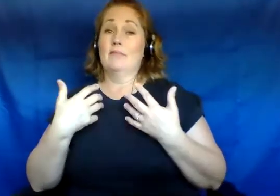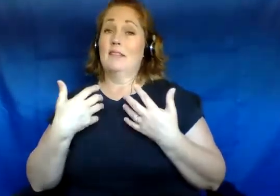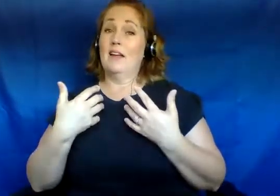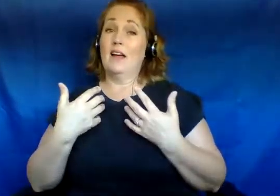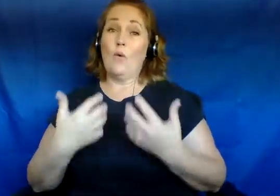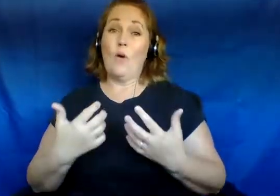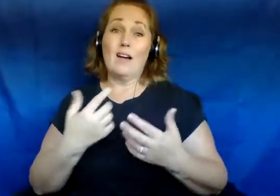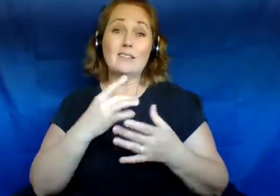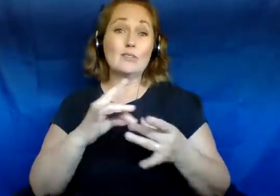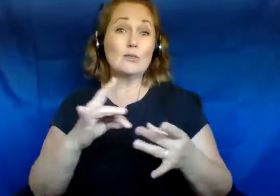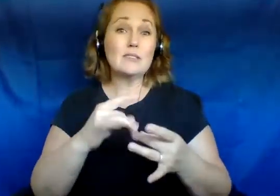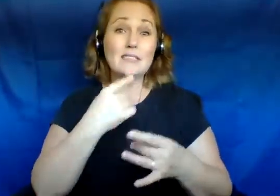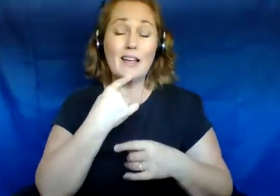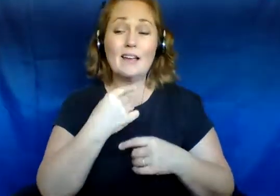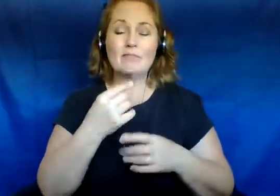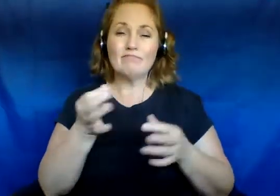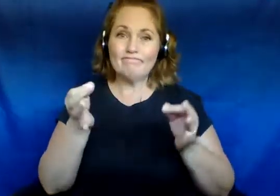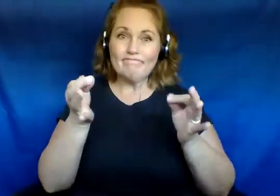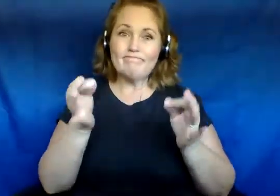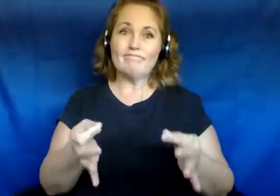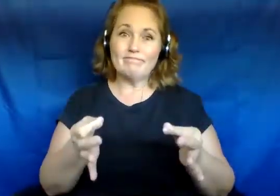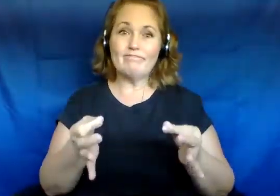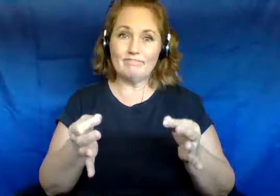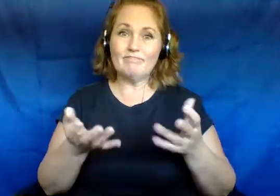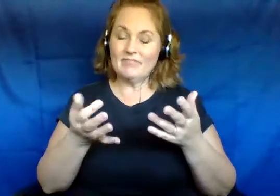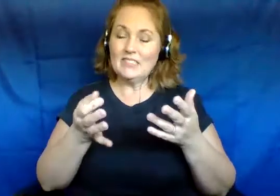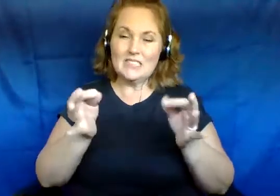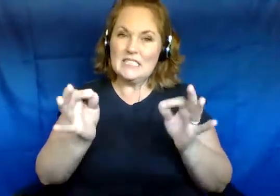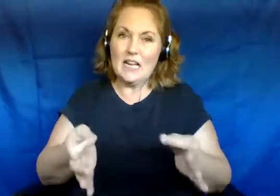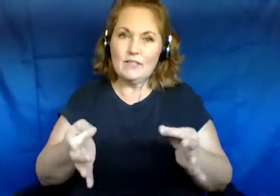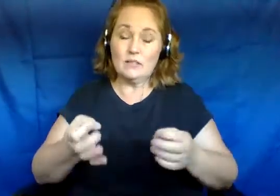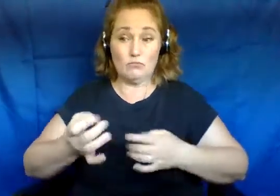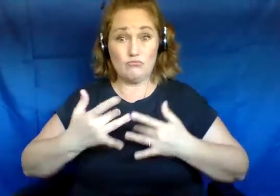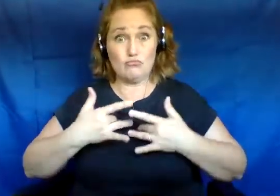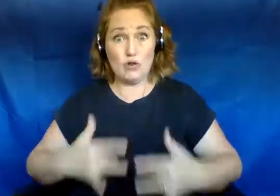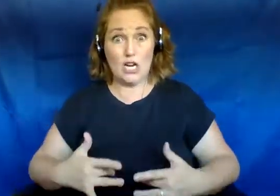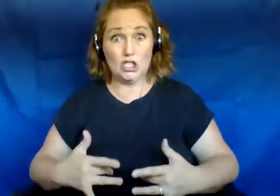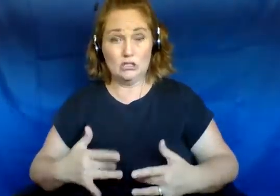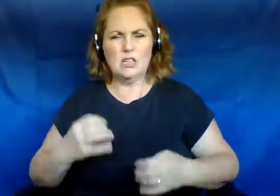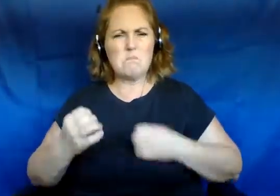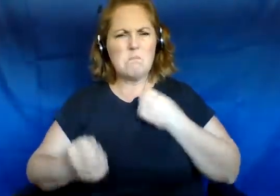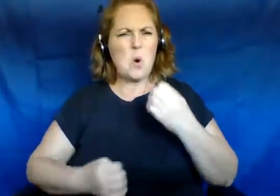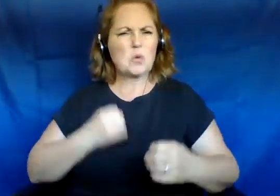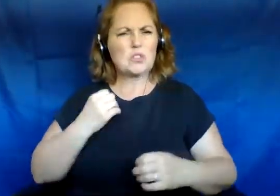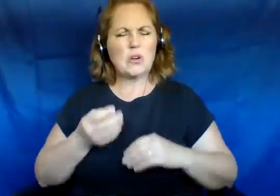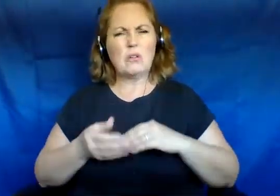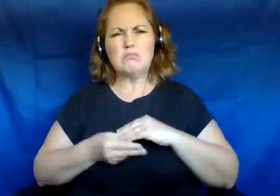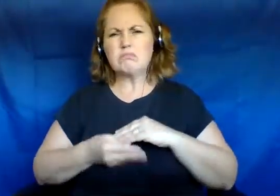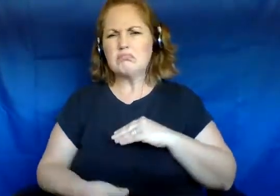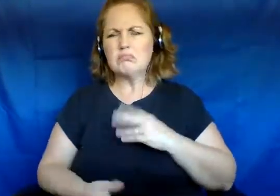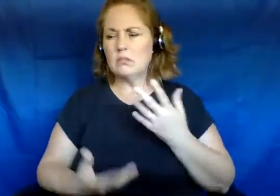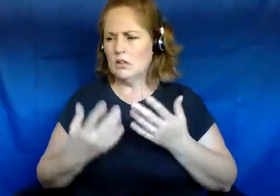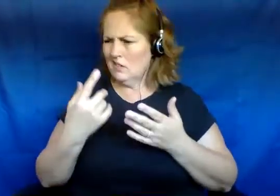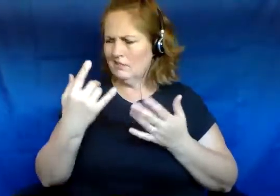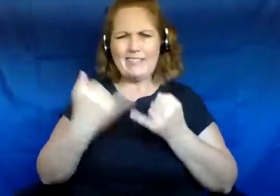is that a definite depression, it's a definite emotional downer. I don't know when's